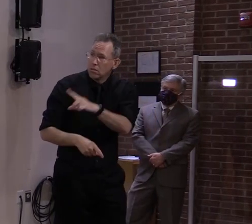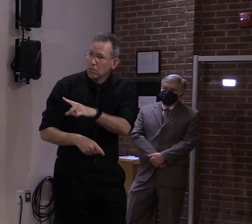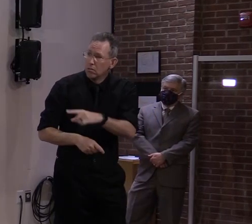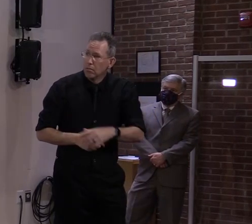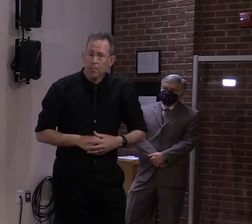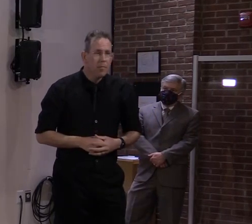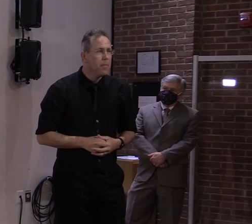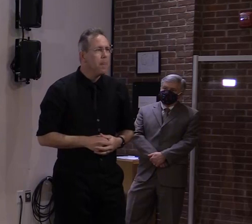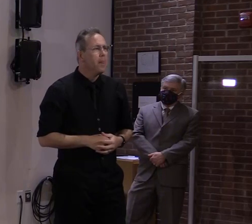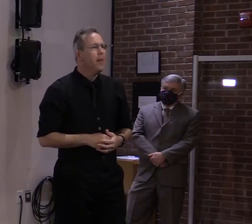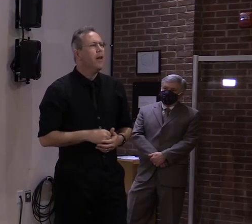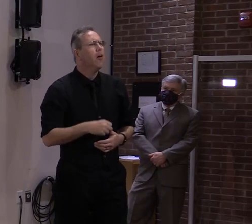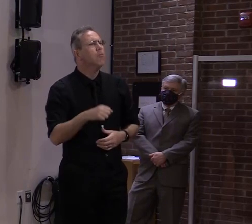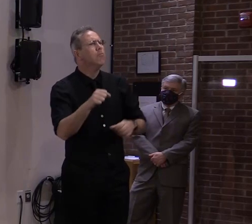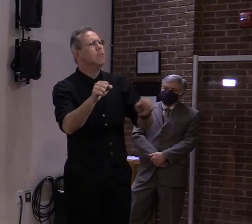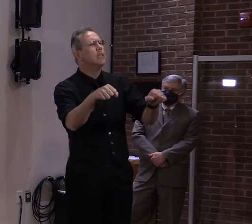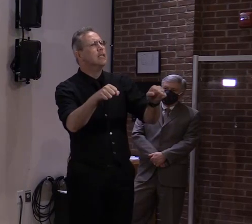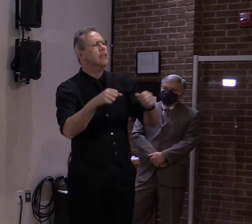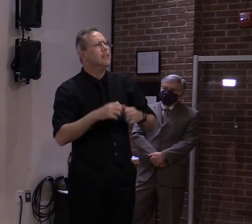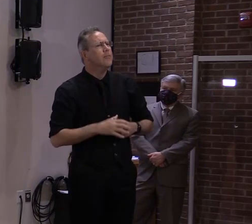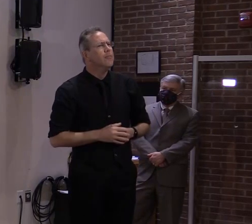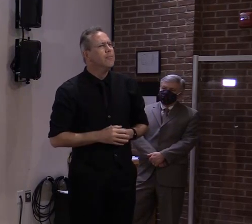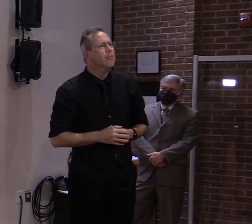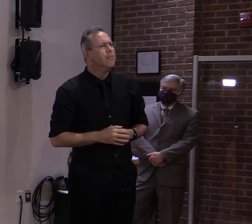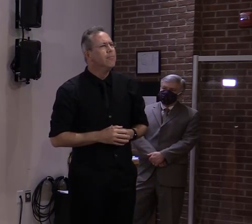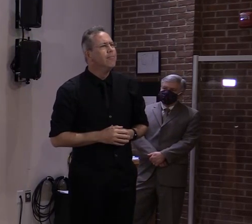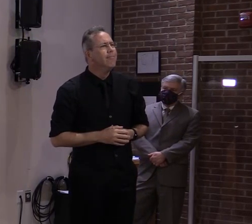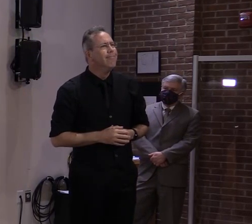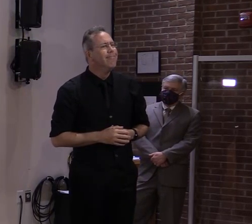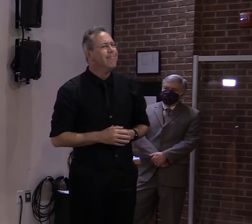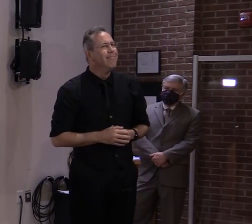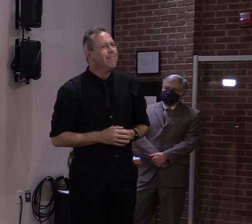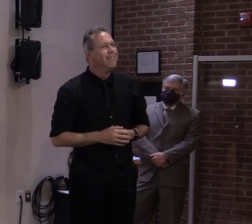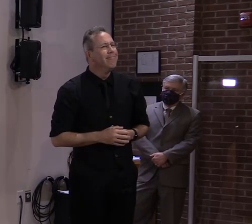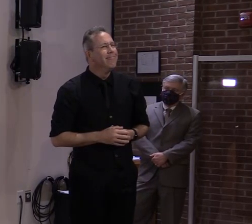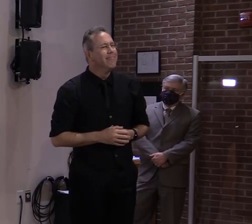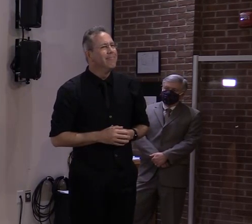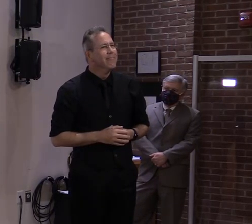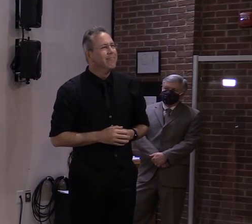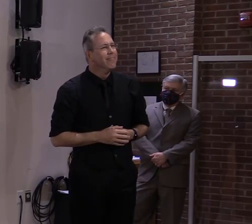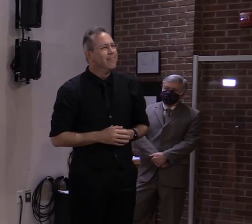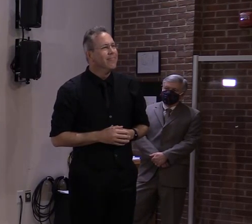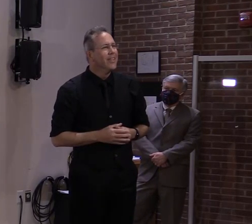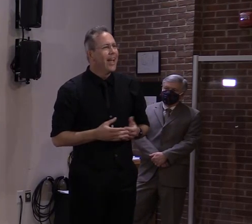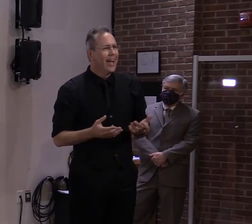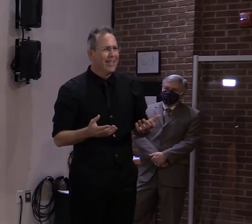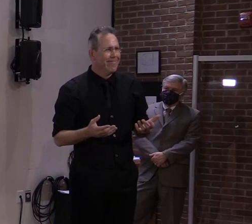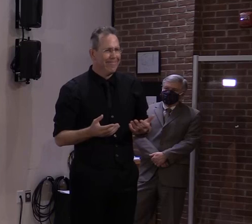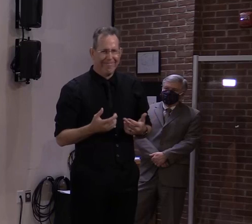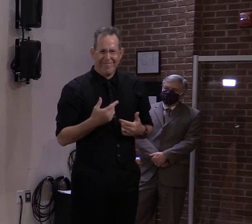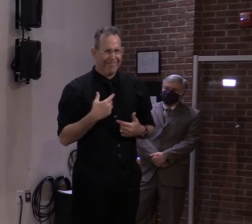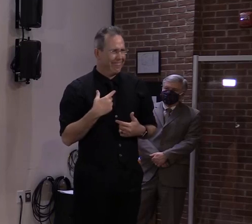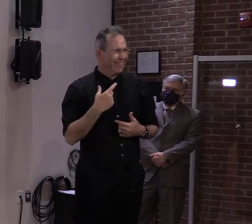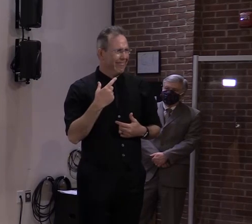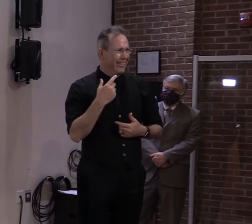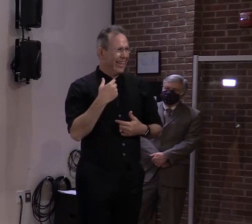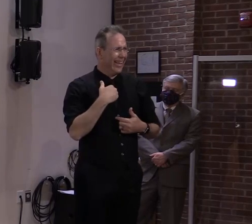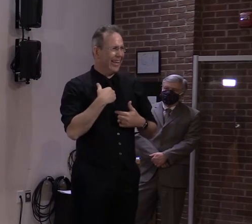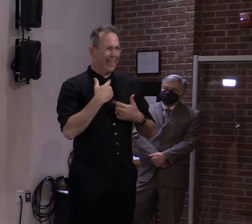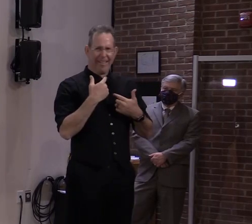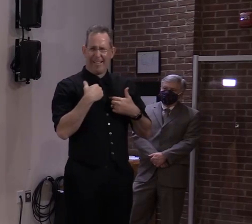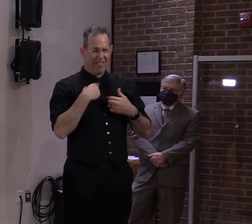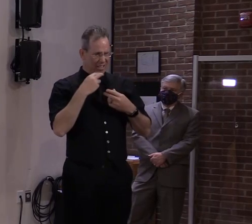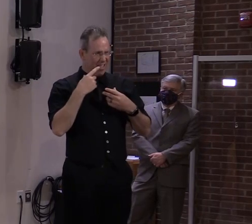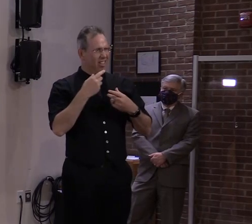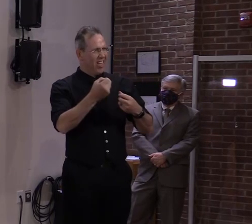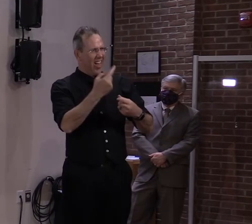we'll let me I guess contemplate that and check with our counsel on